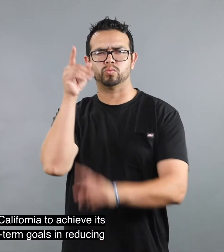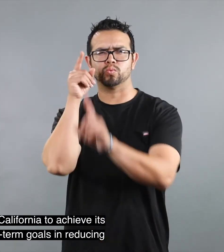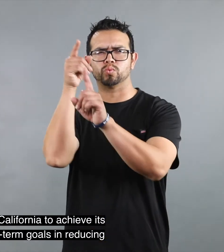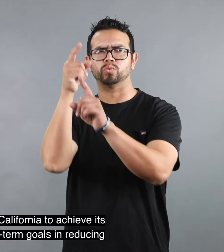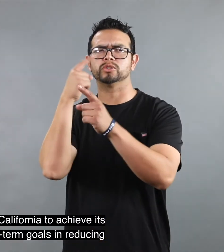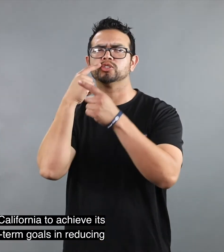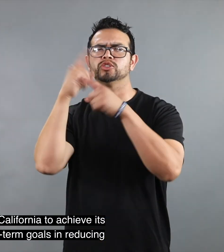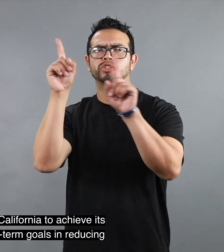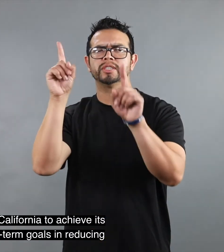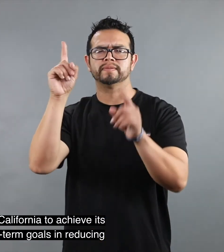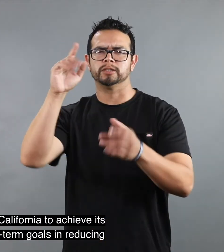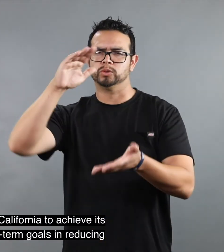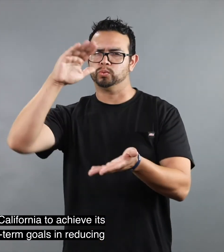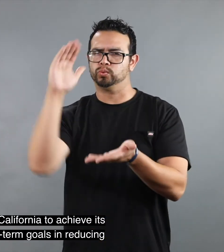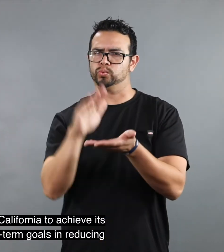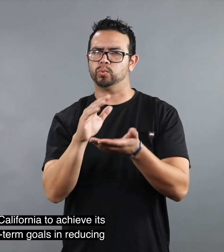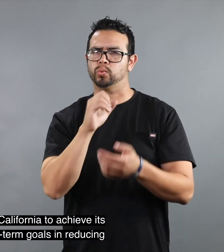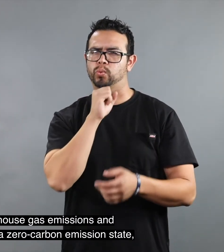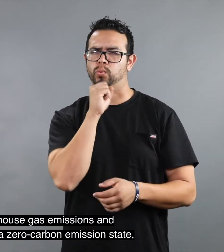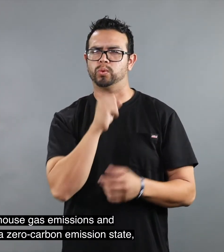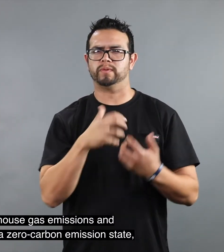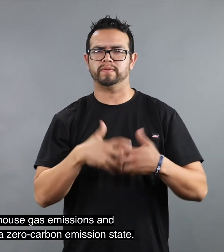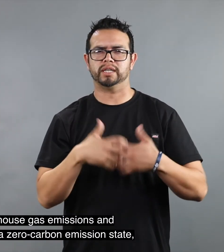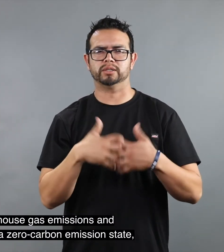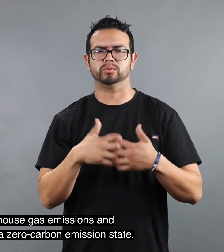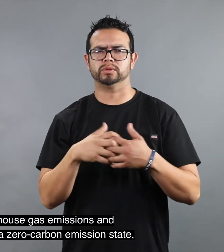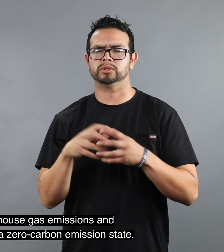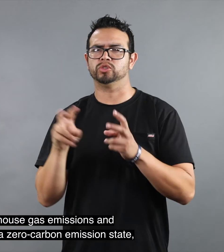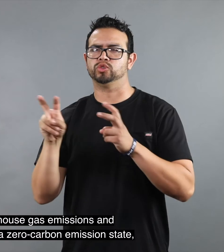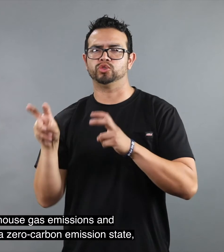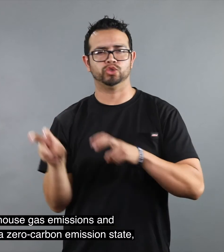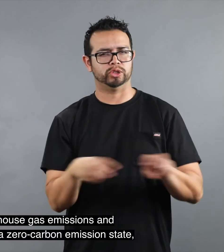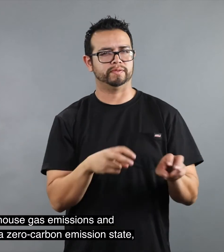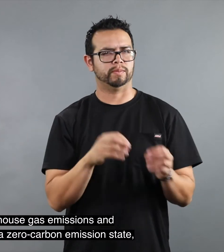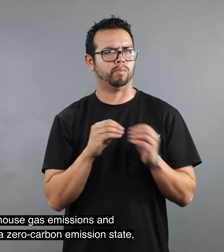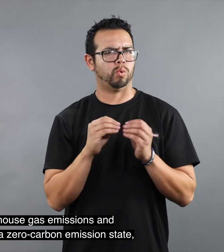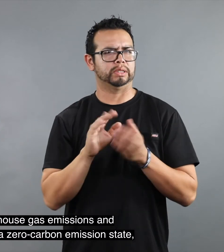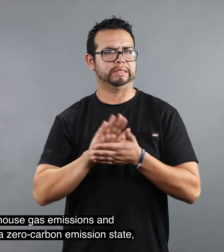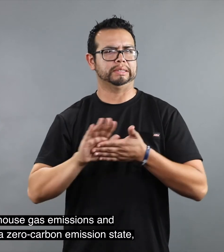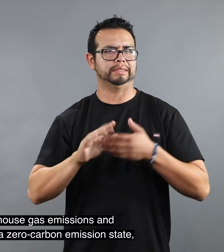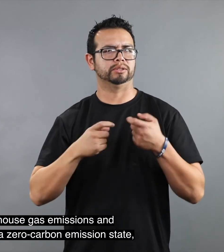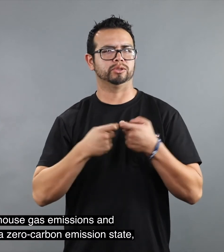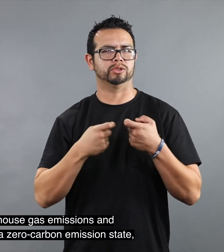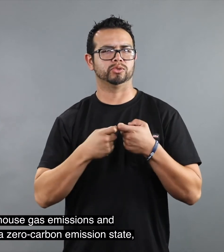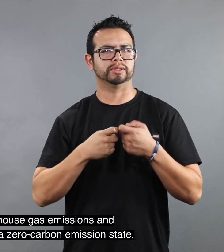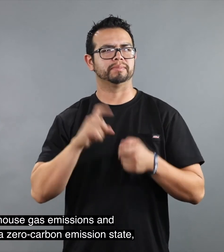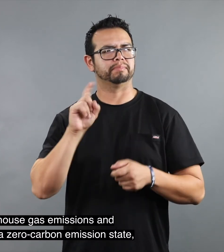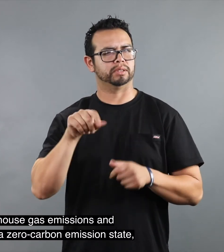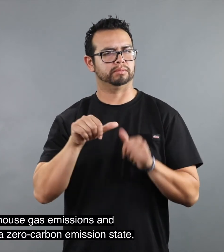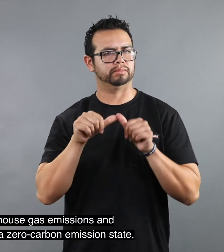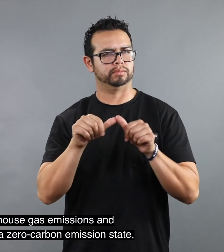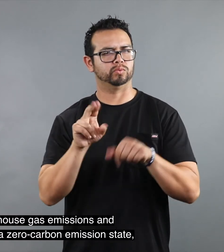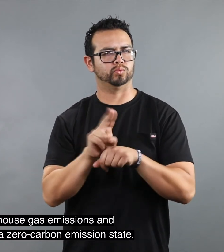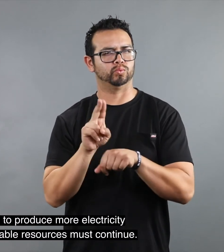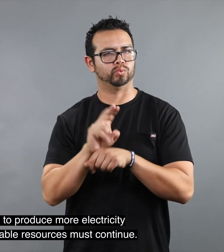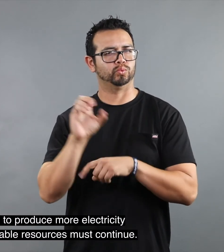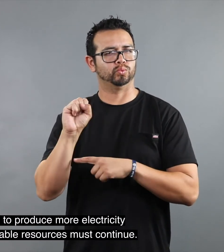For California to achieve its long-term goals in reducing greenhouse gas emissions and becoming a zero-carbon emission state, the trend to produce